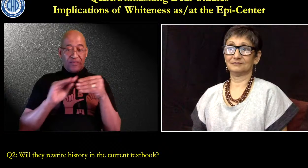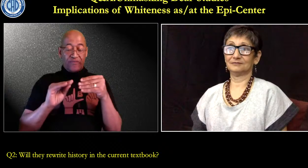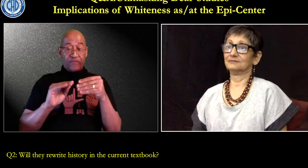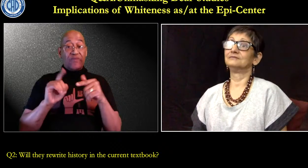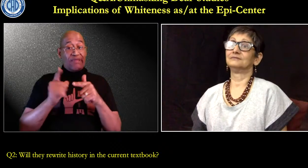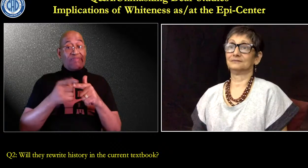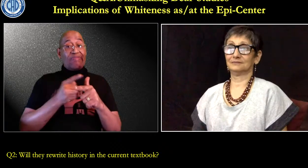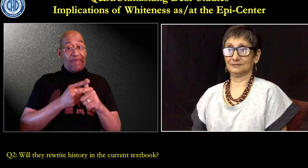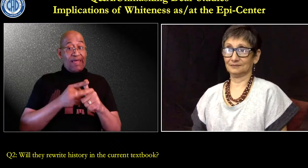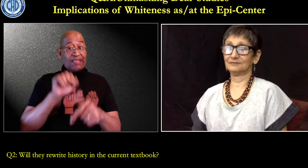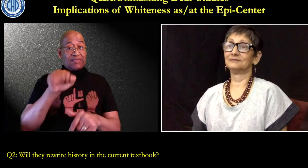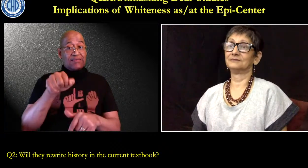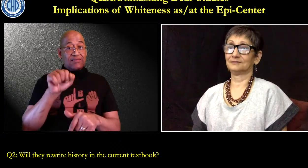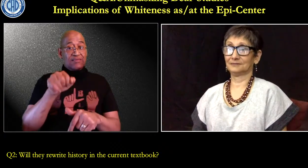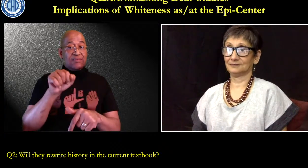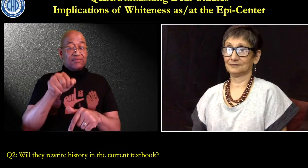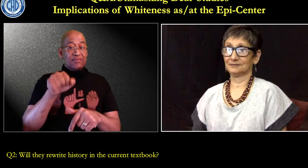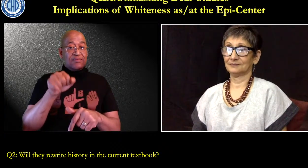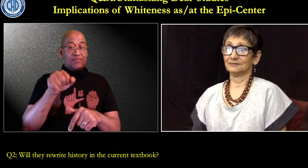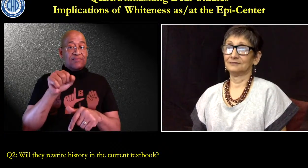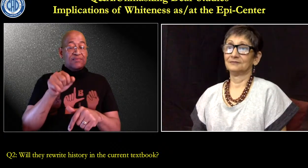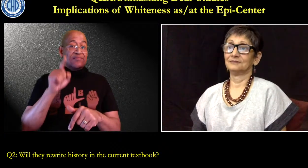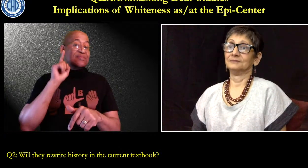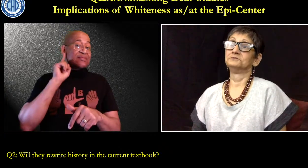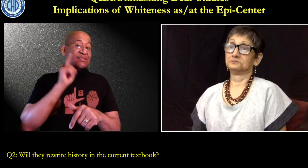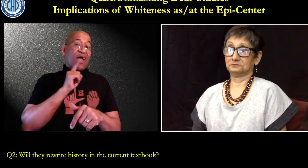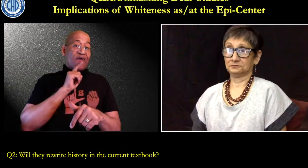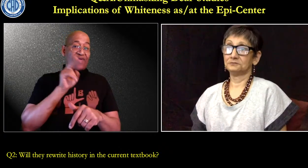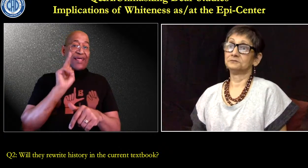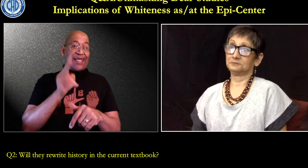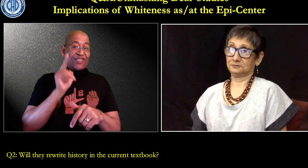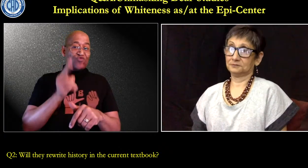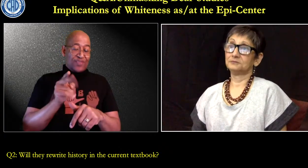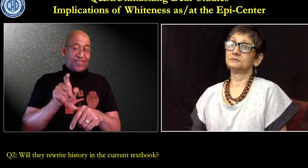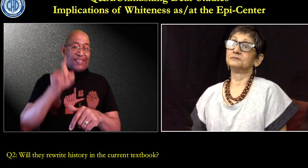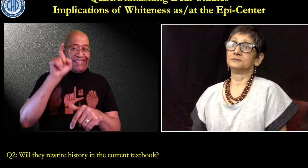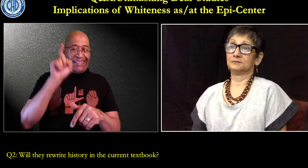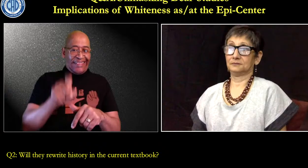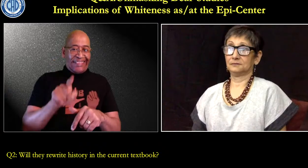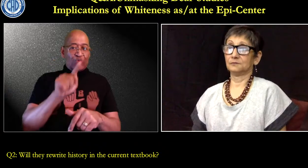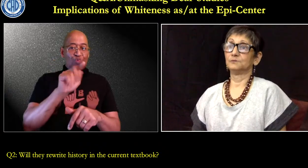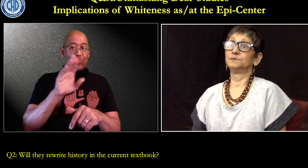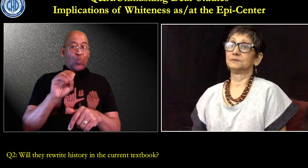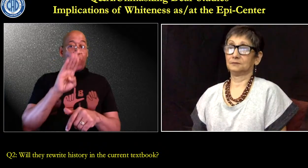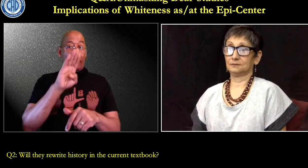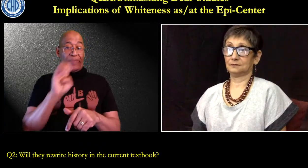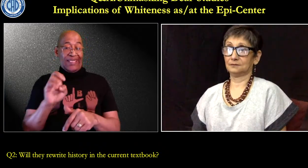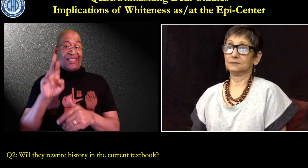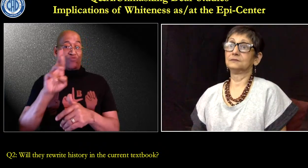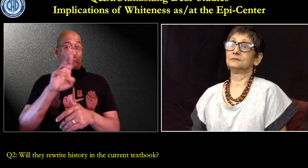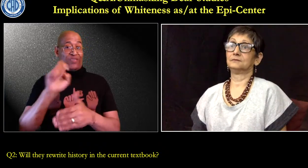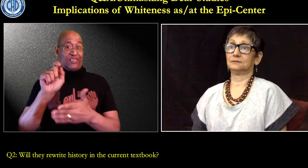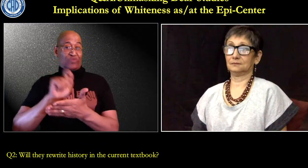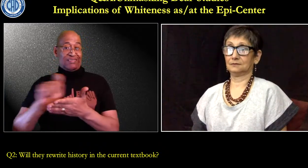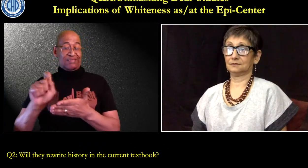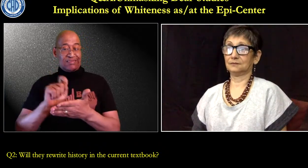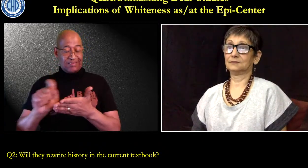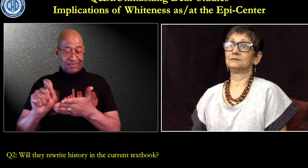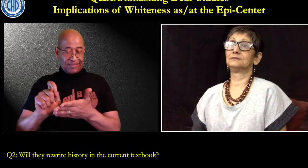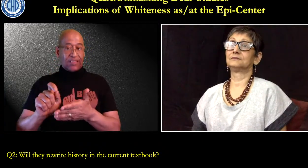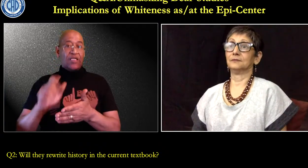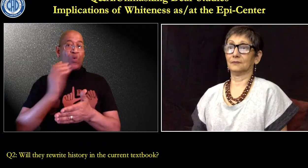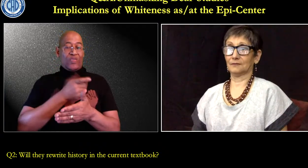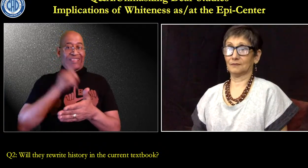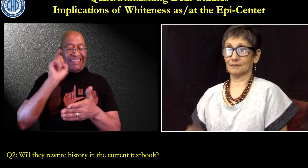not just one side only, then yes, deaf history needs to